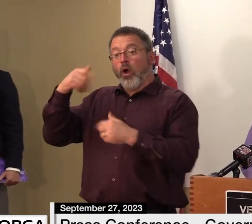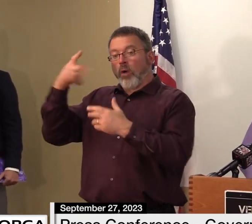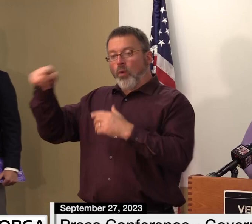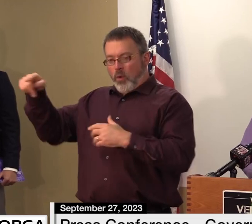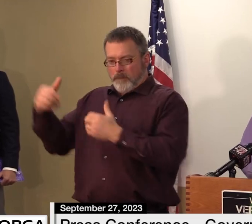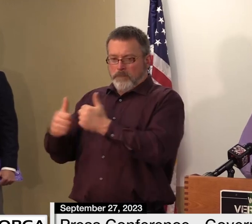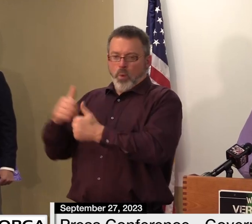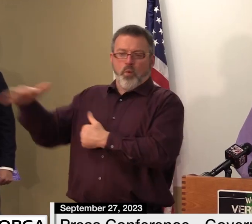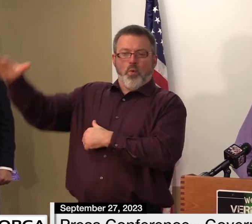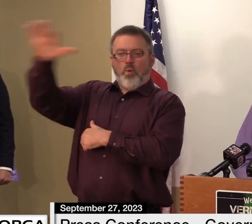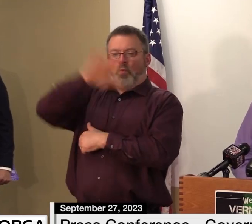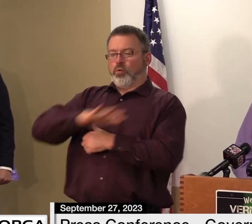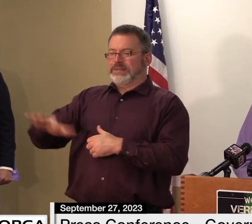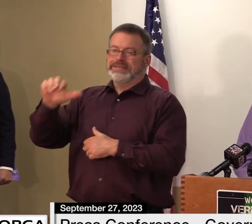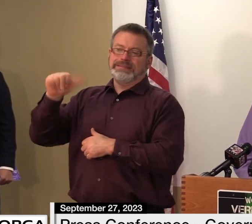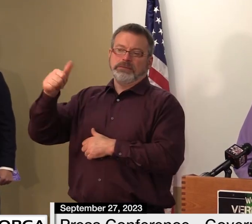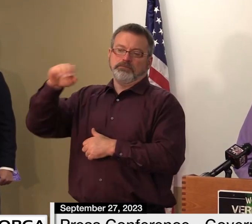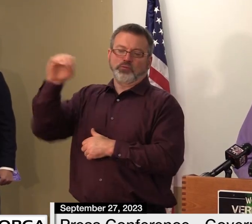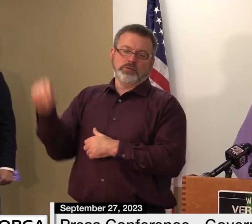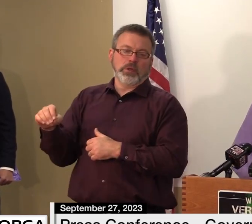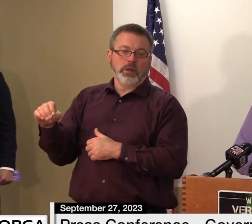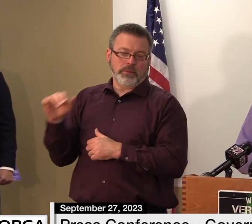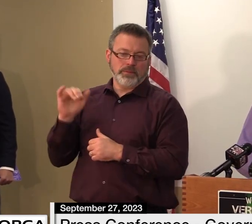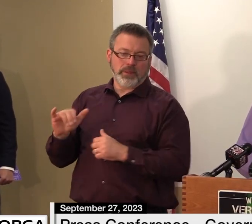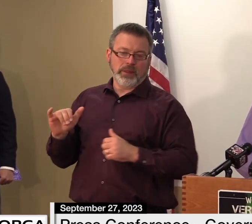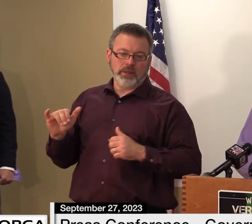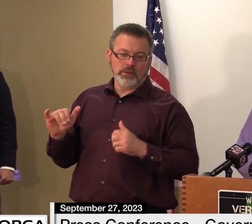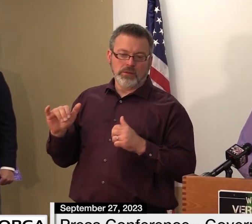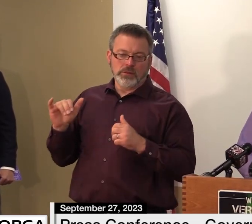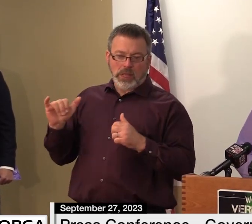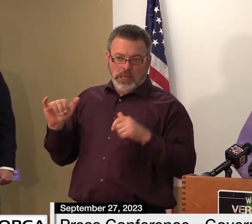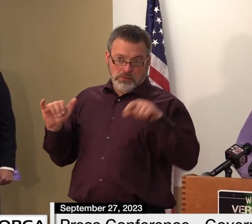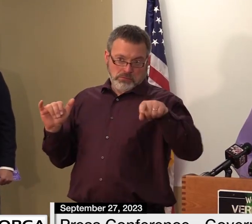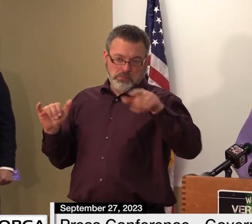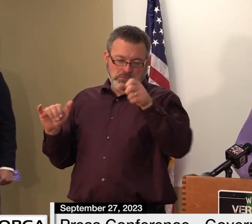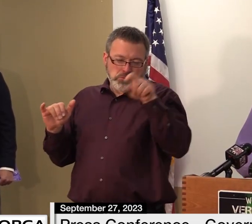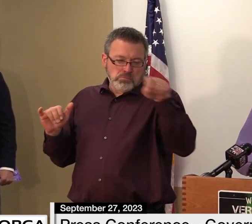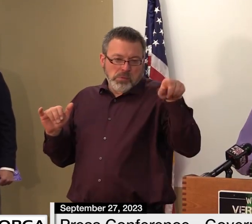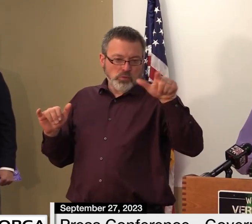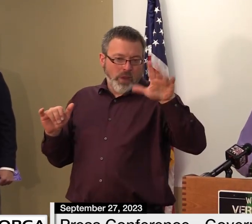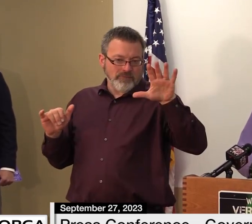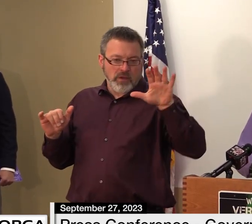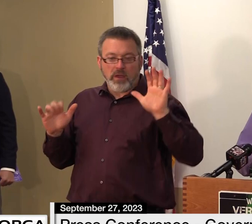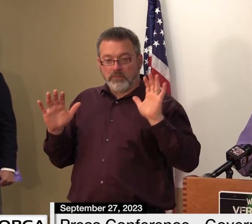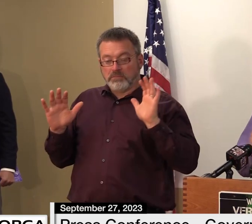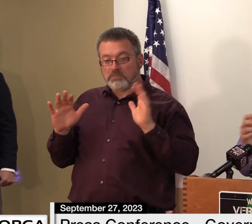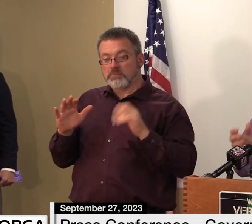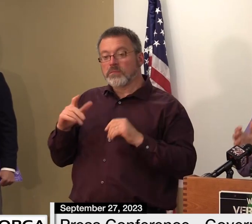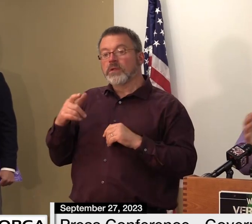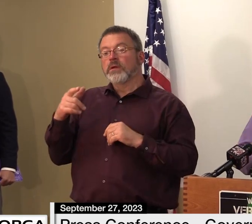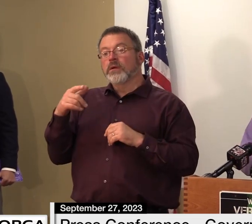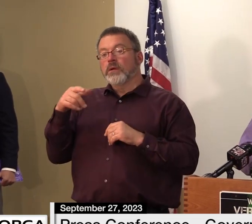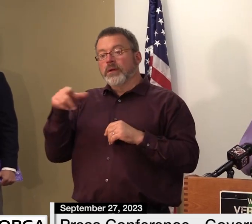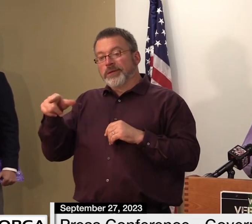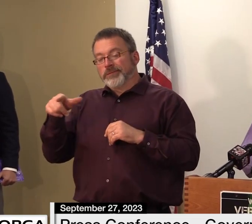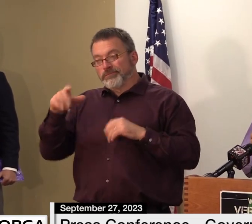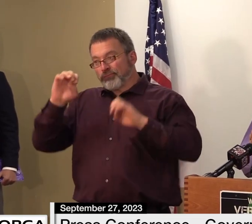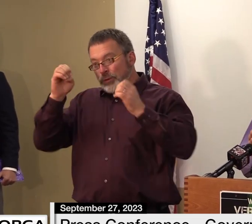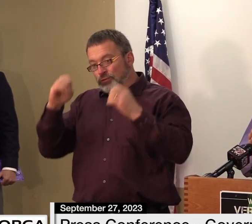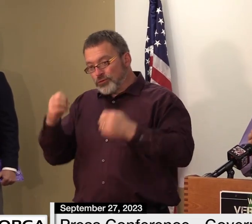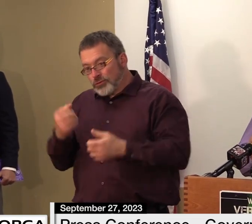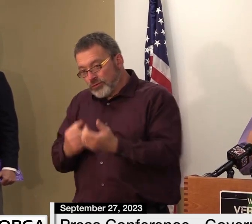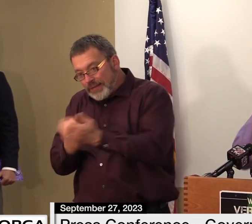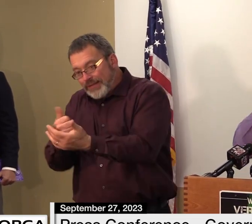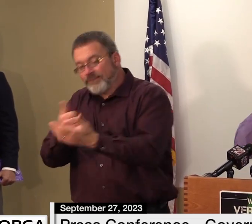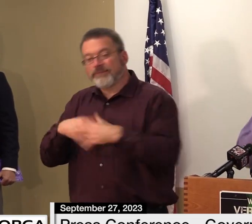that 10% match category. And then for municipalities, we have the Emergency Relief Assistance Fund, the ERAF